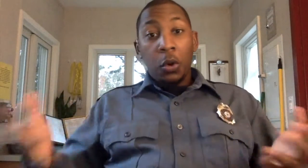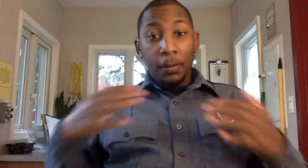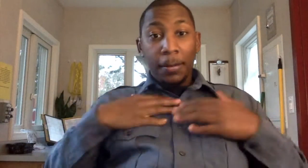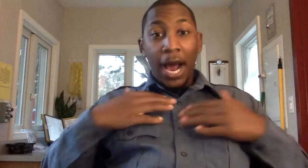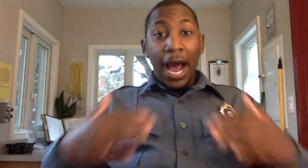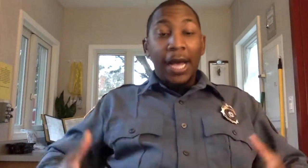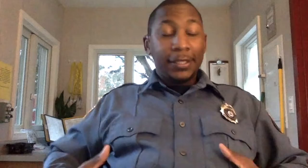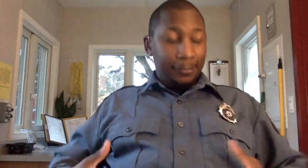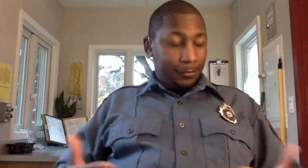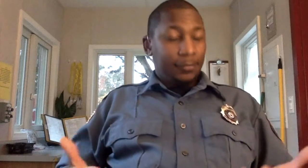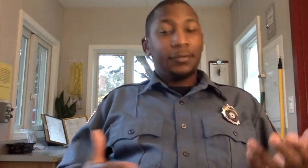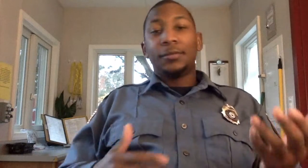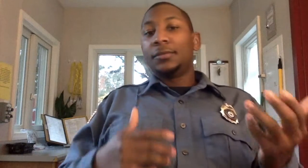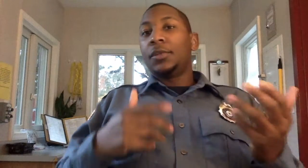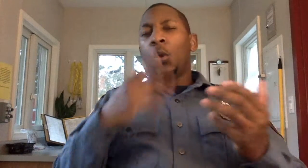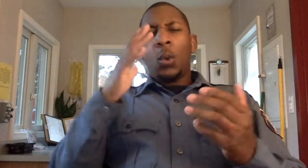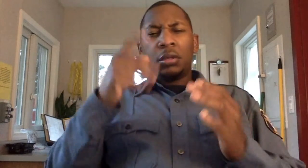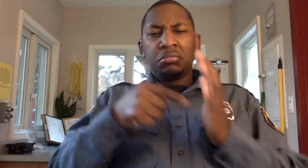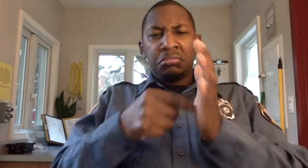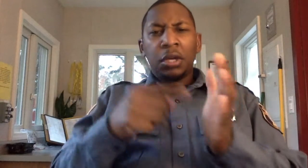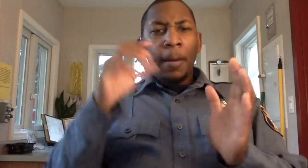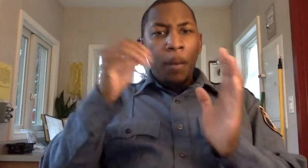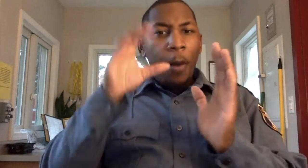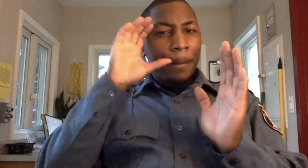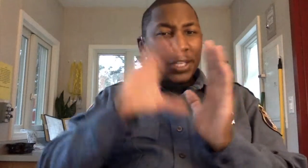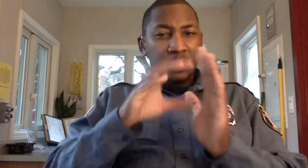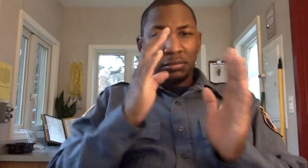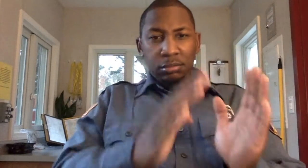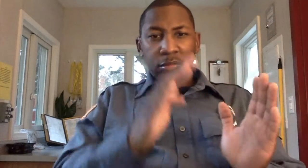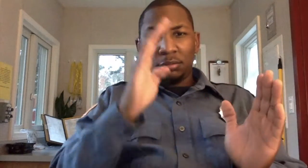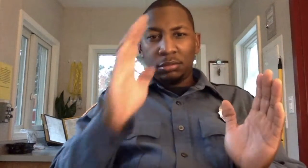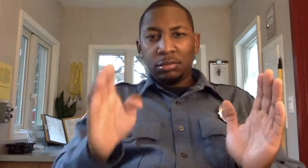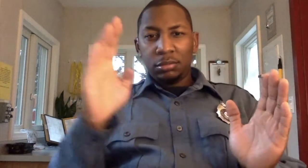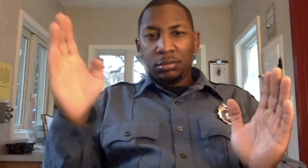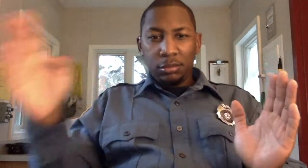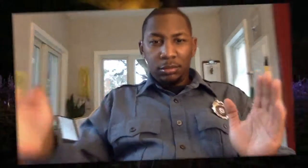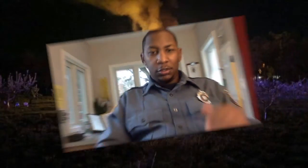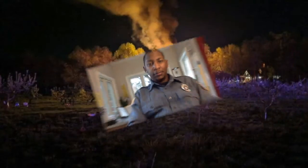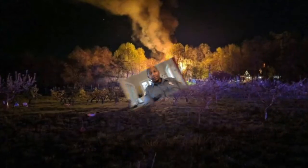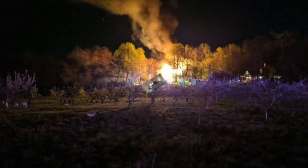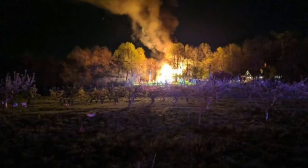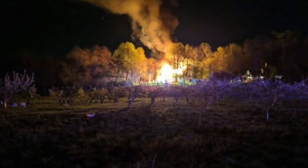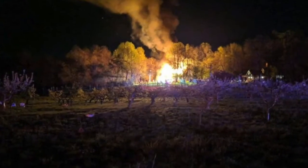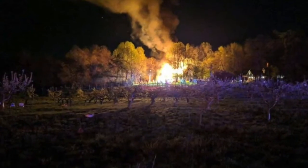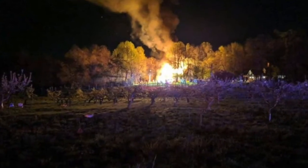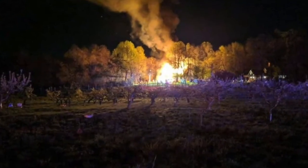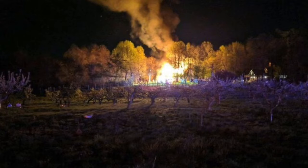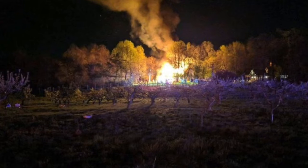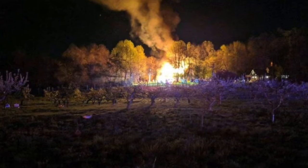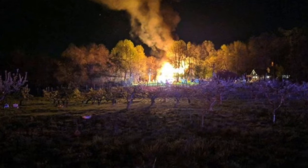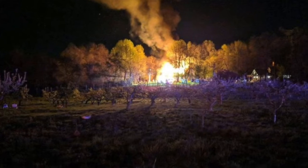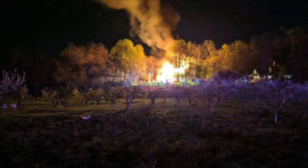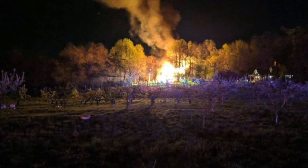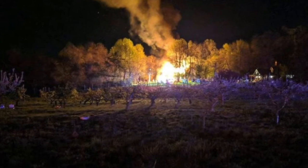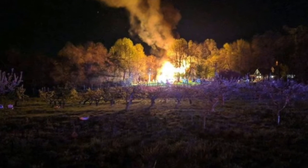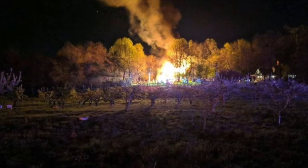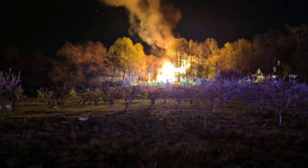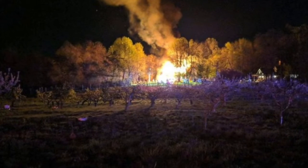next day, and I was so exhausted by the end of the day. But I wanted to share some of the pictures of that